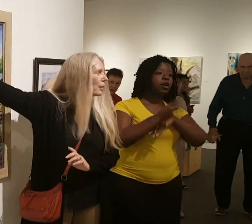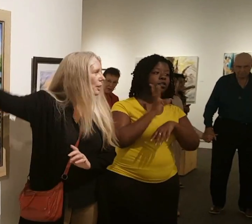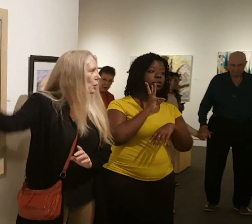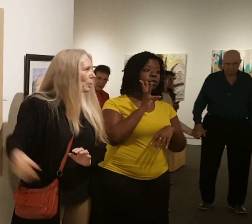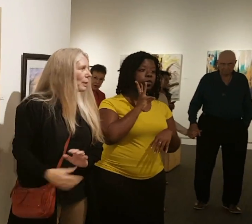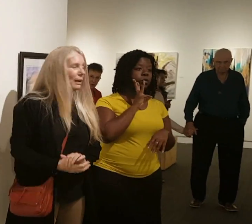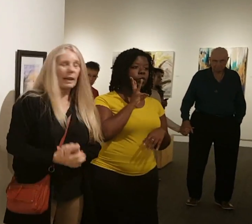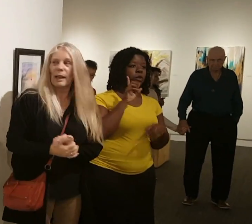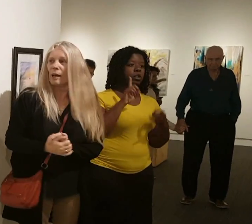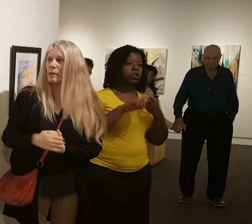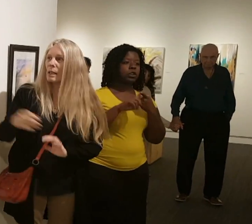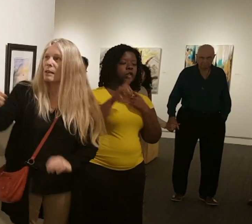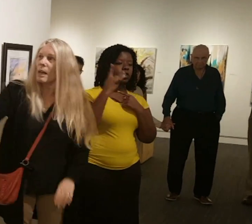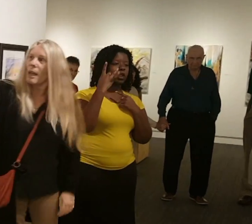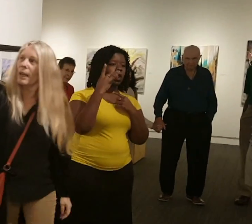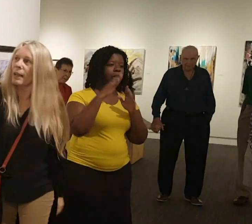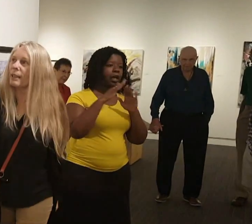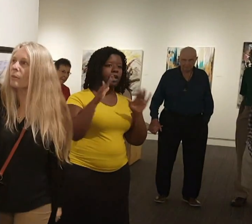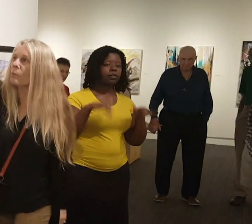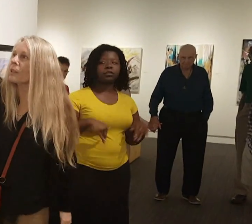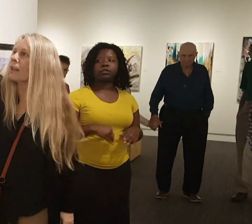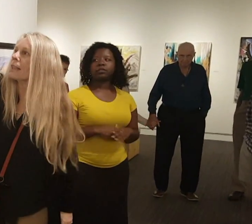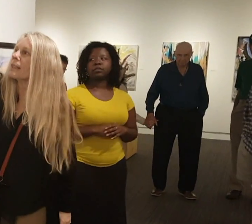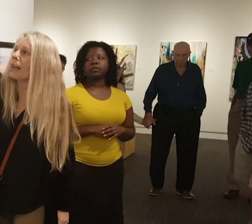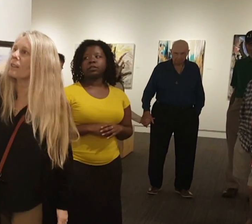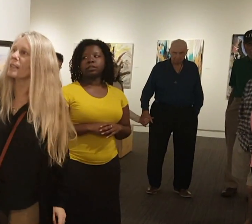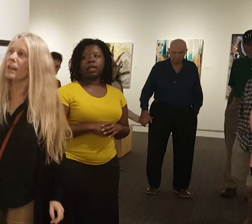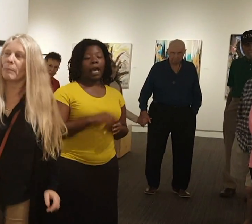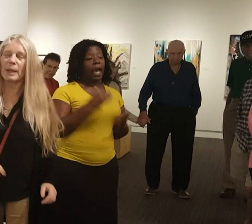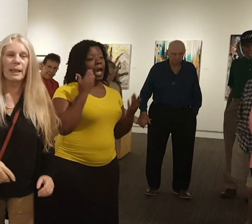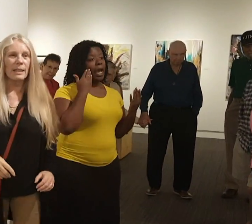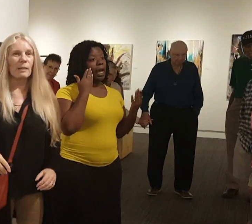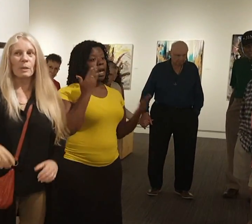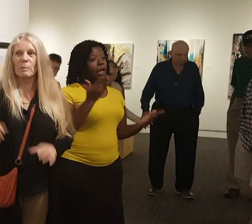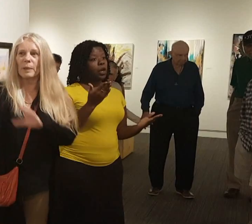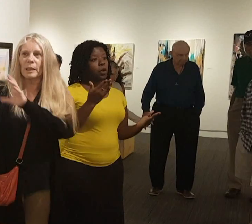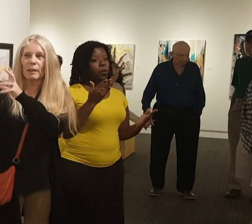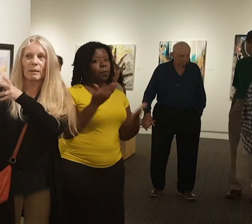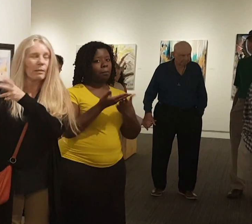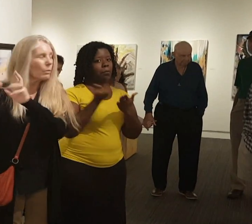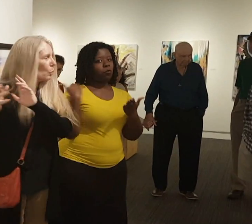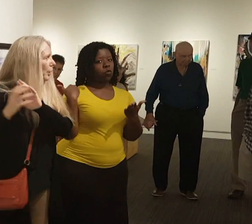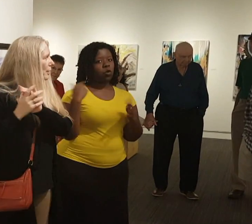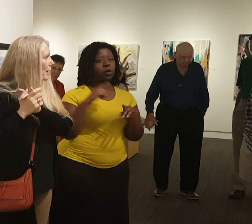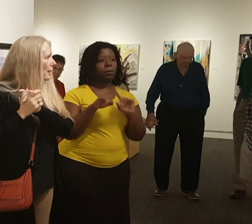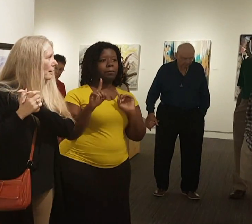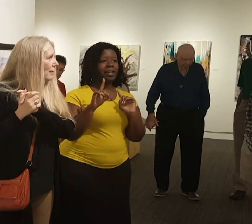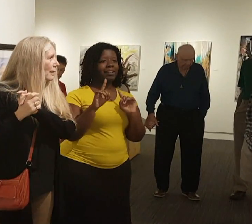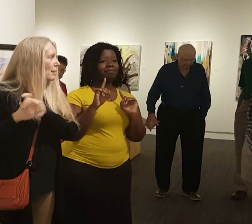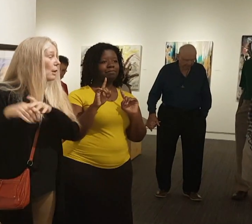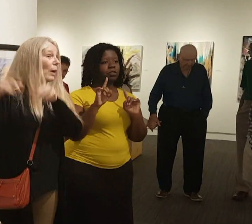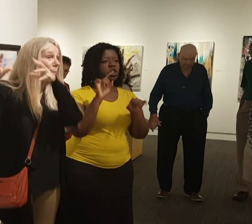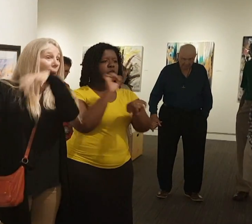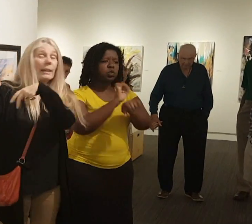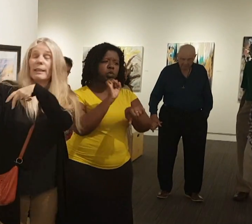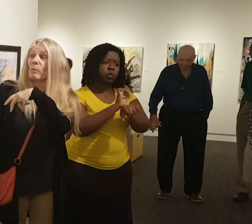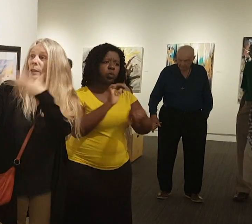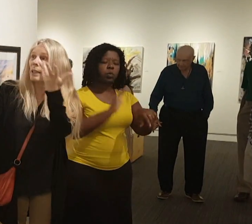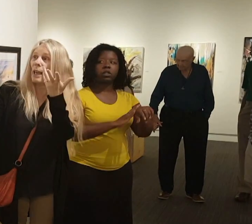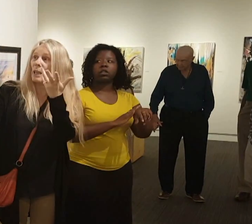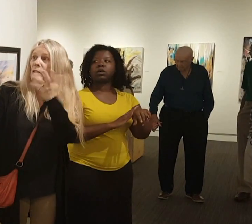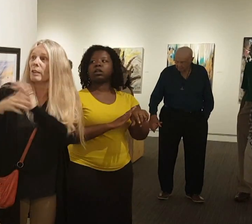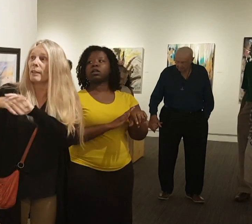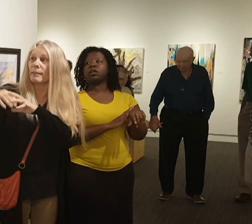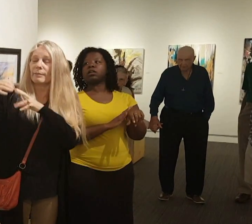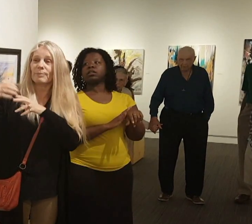here to the Jupiter Lighthouse. And I didn't realize it at the time, but I guess it was being worked on, so I painted it with a